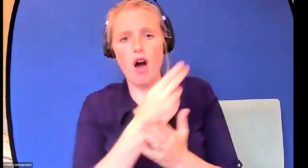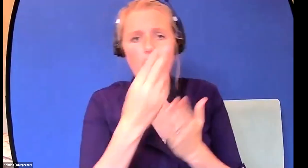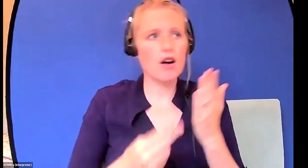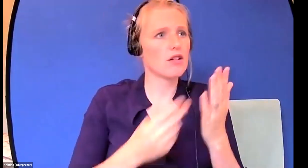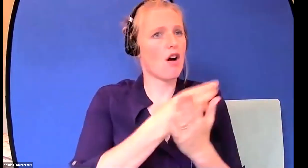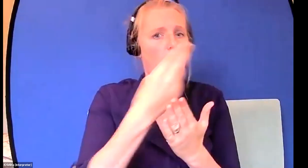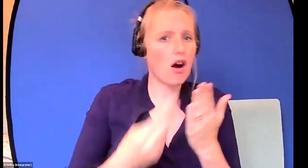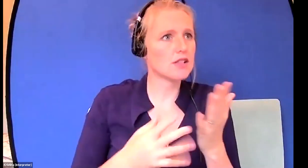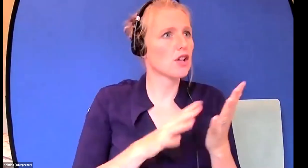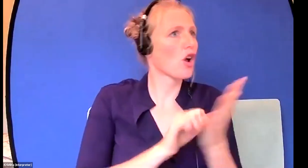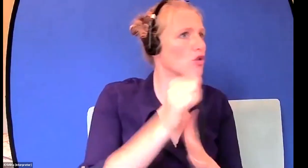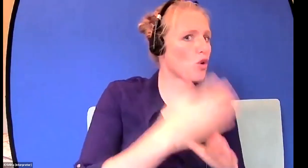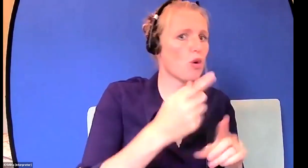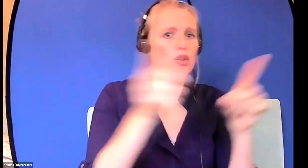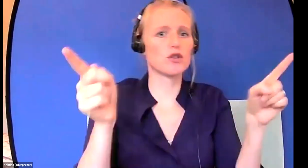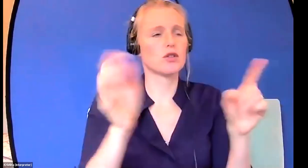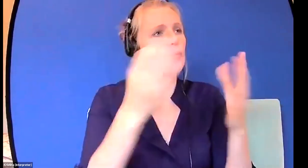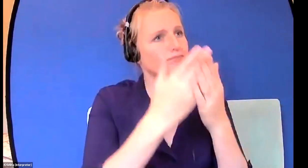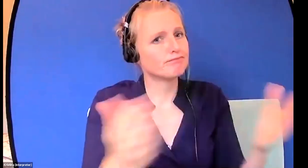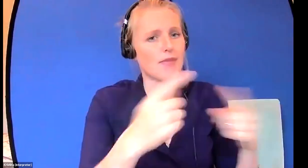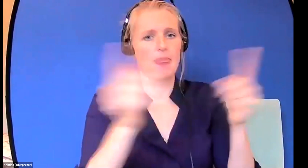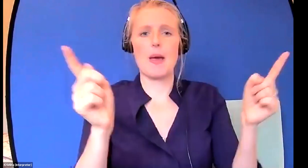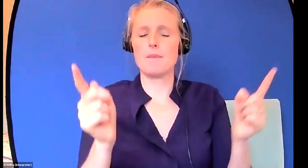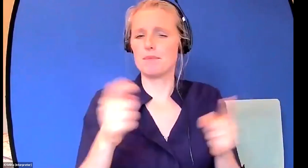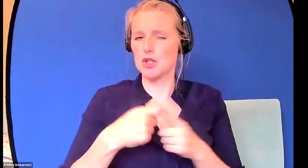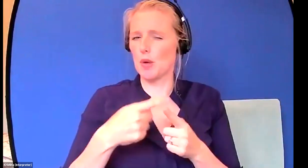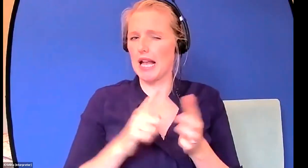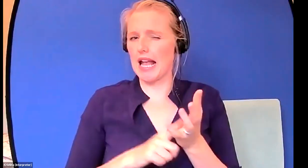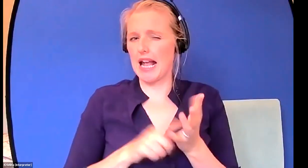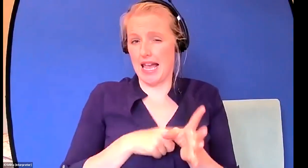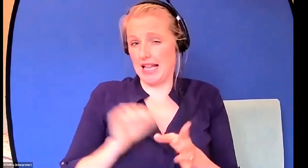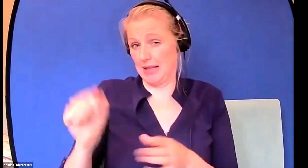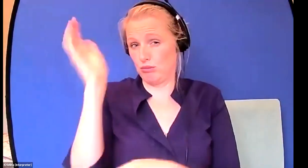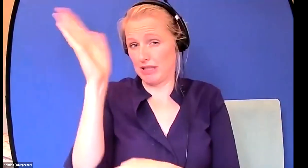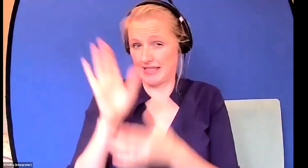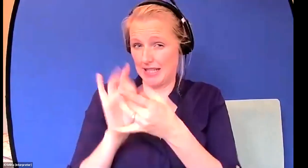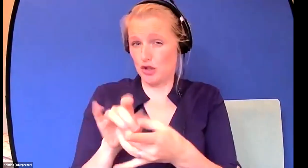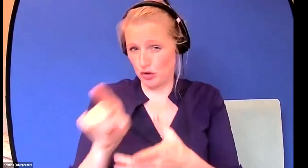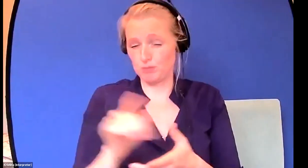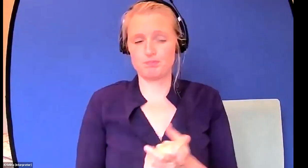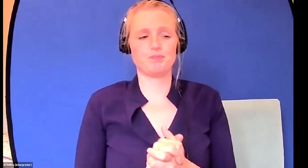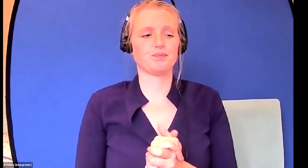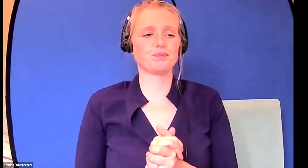artists and cultural workers themselves. And I think that was what Kelly's presentation was also alluding to.